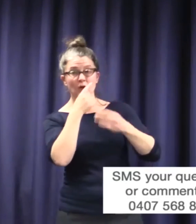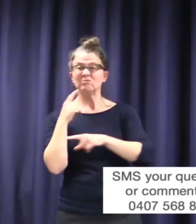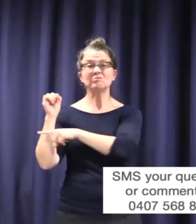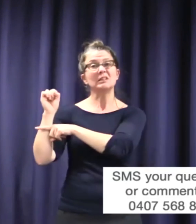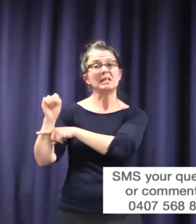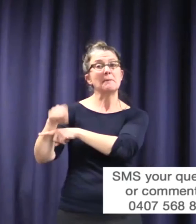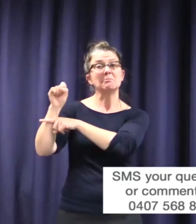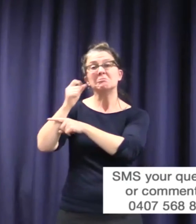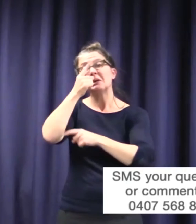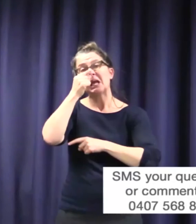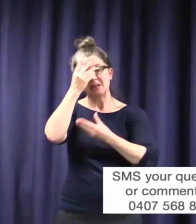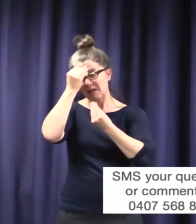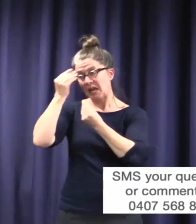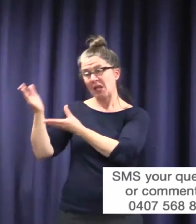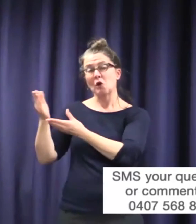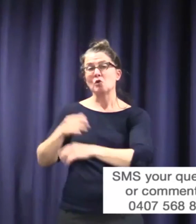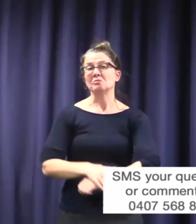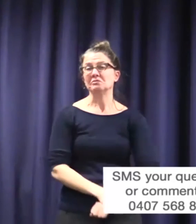Okay. Back to Natalie.